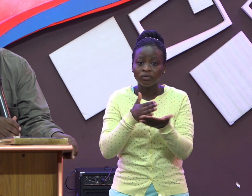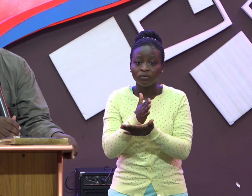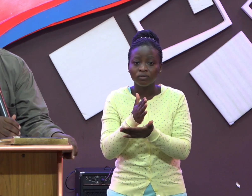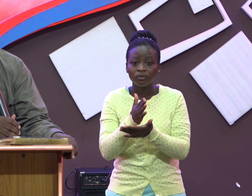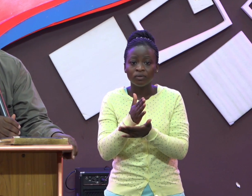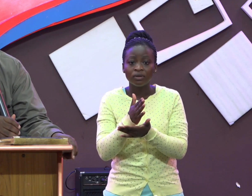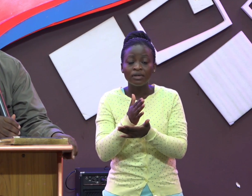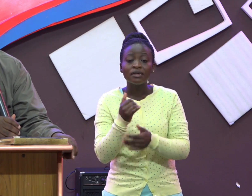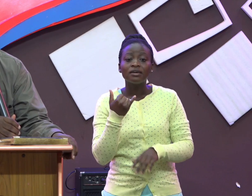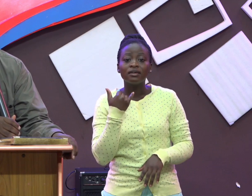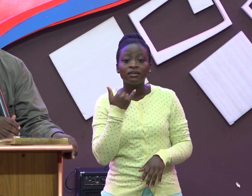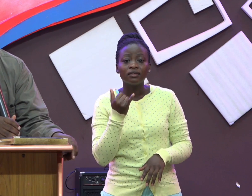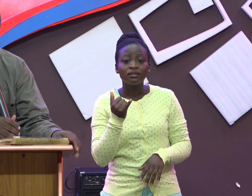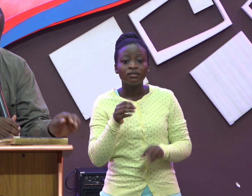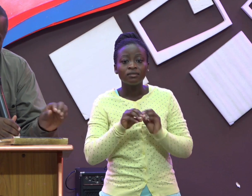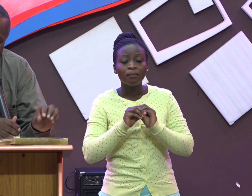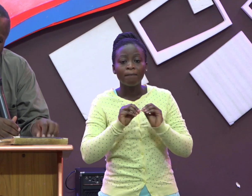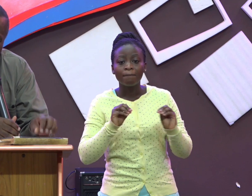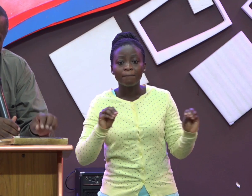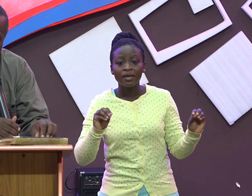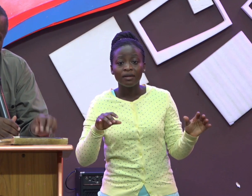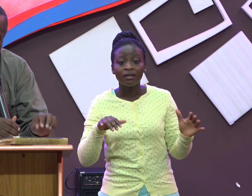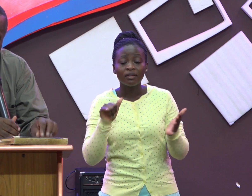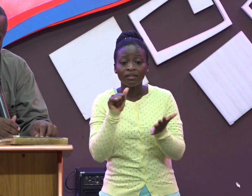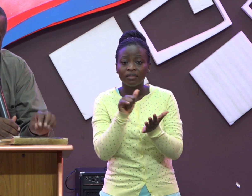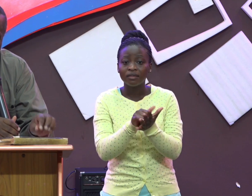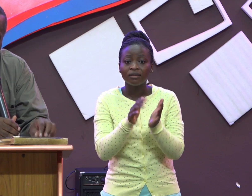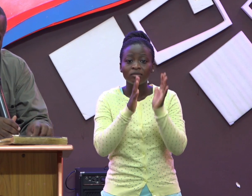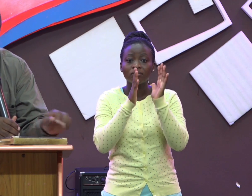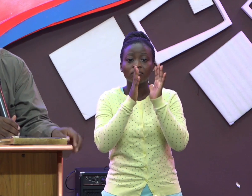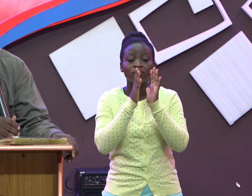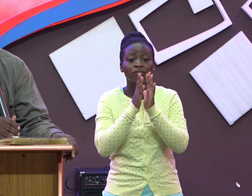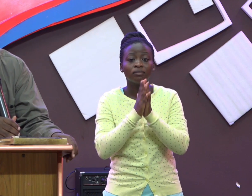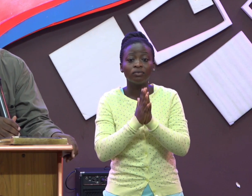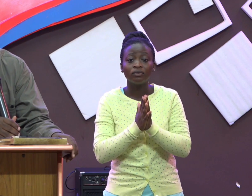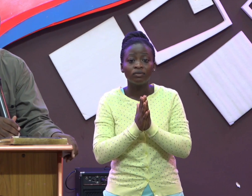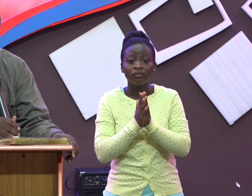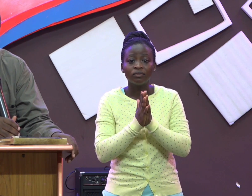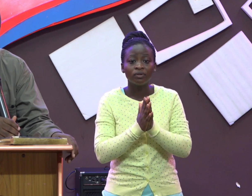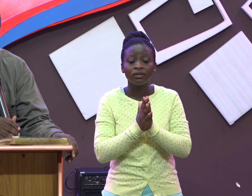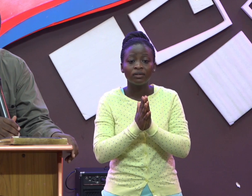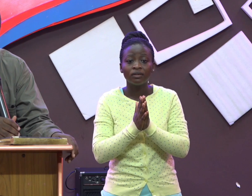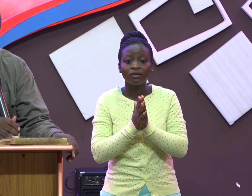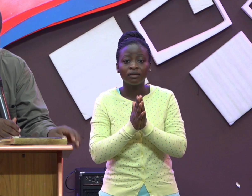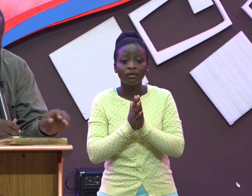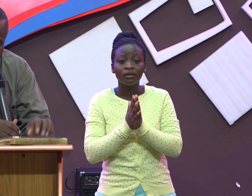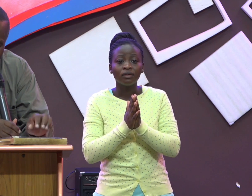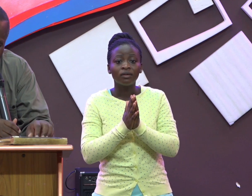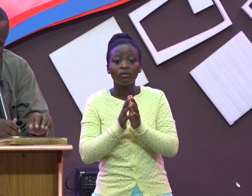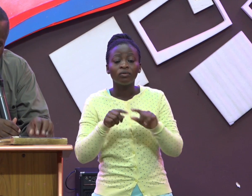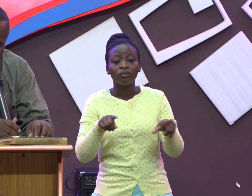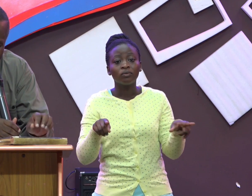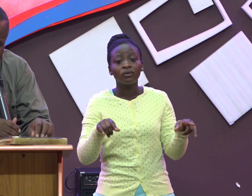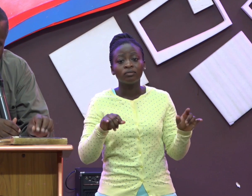prayer is not what comes out of a loud voice and many words, but comes out of a person who has a living spirit